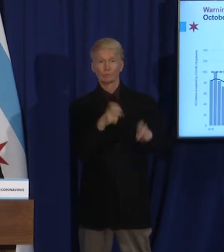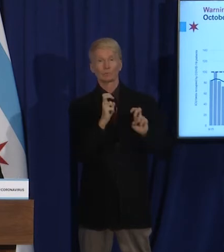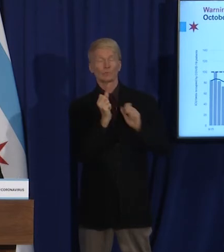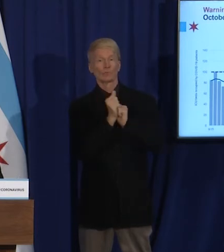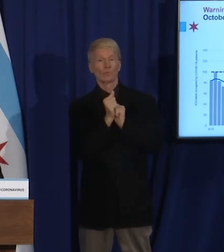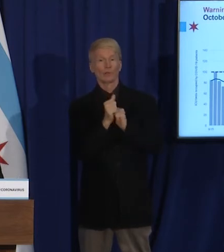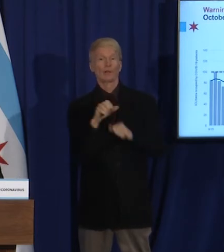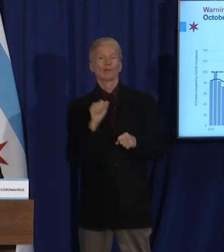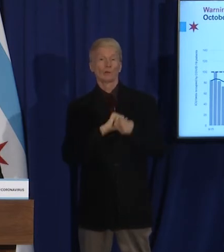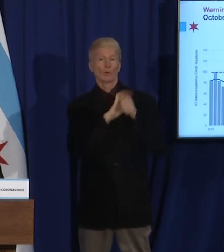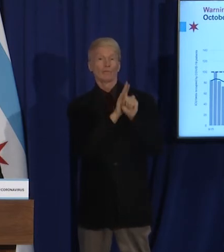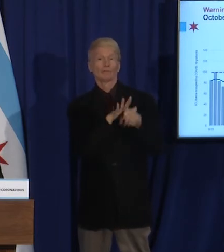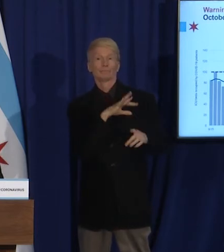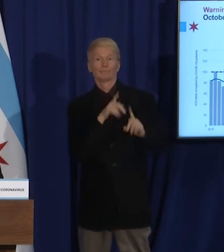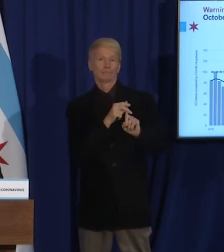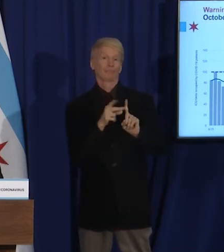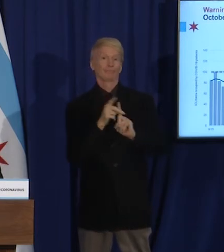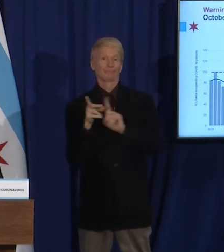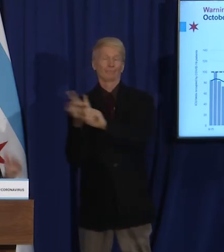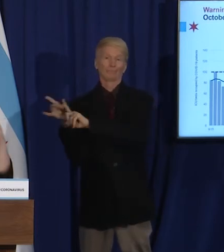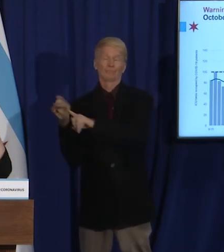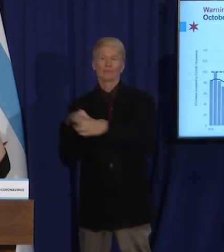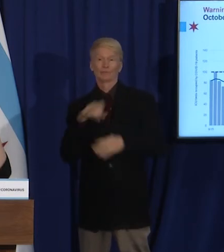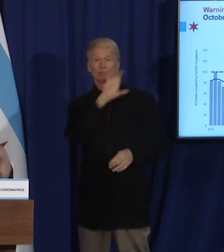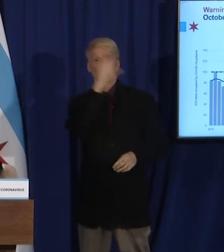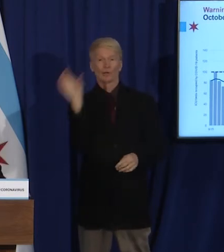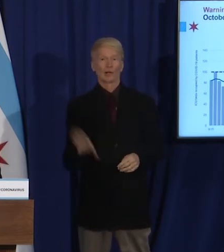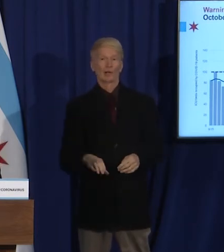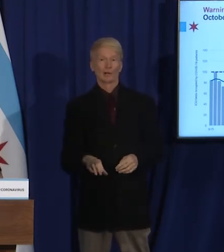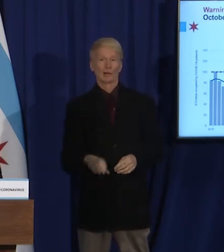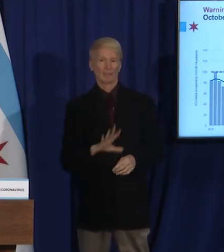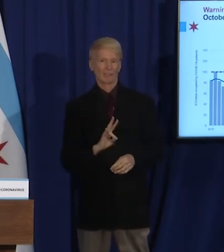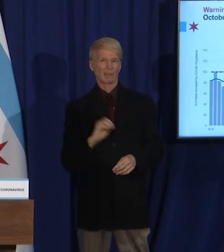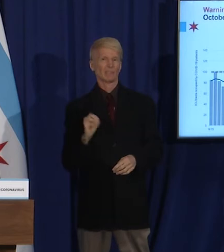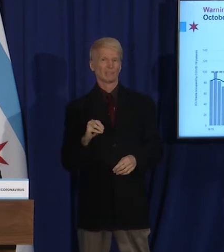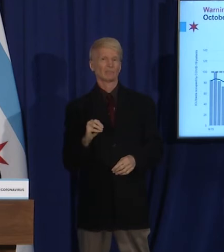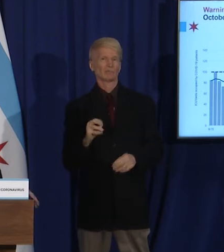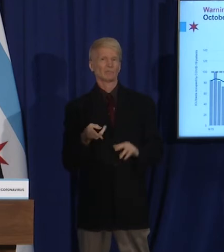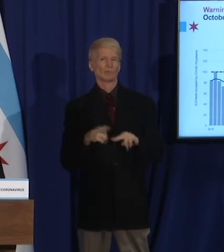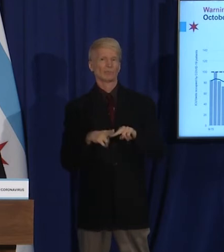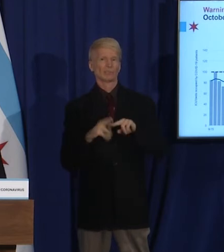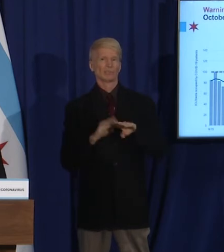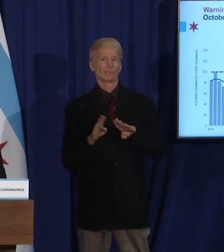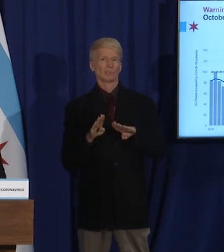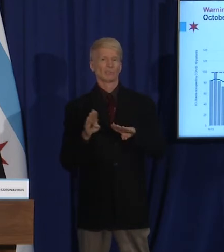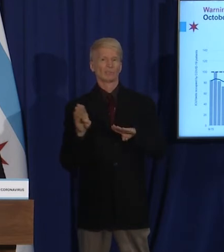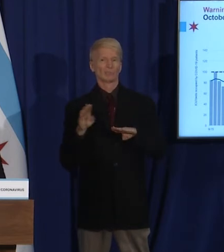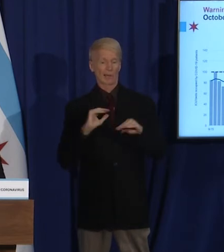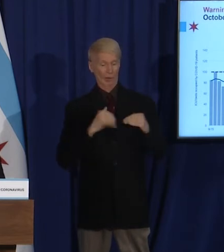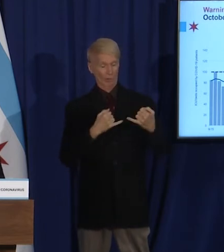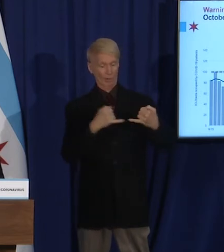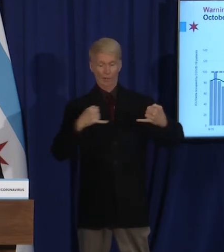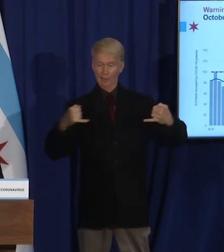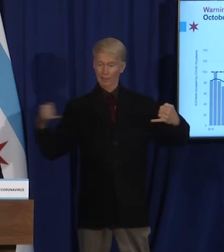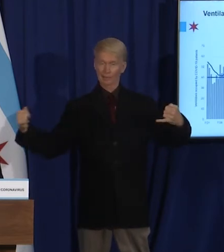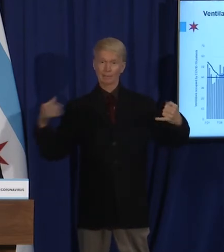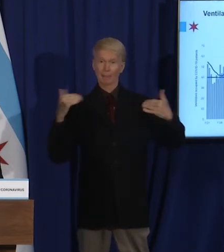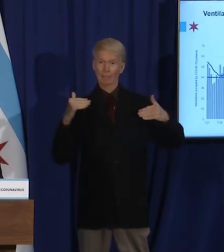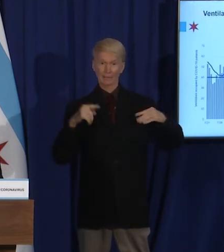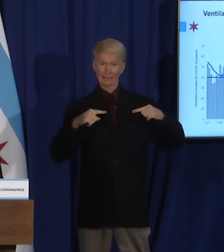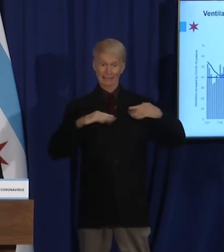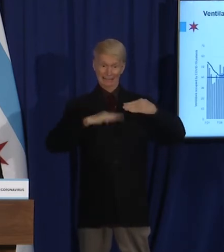in Chicago, a 56% increase, and tripped over our advanced progress